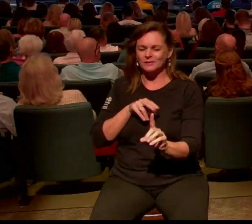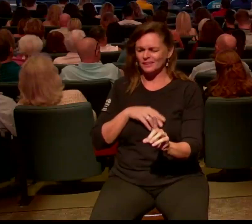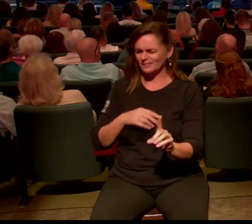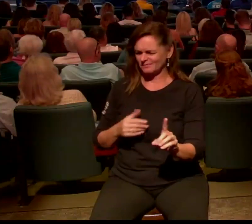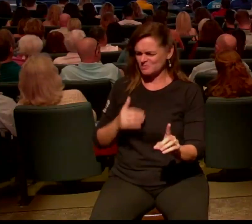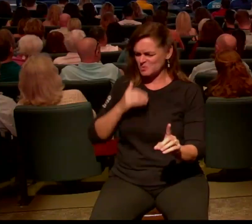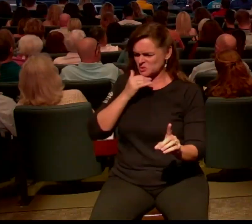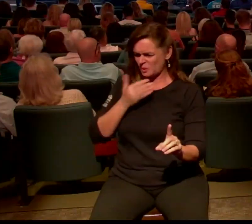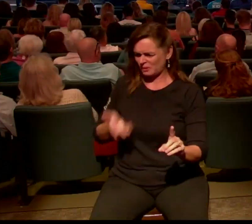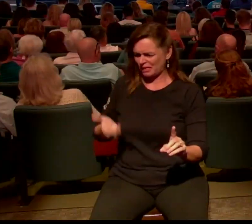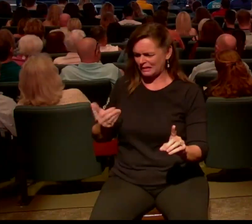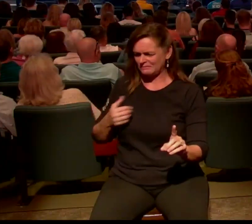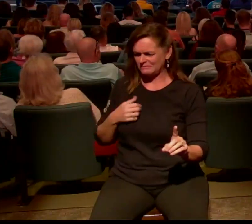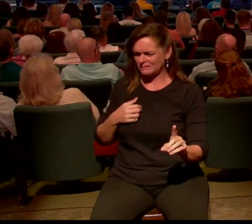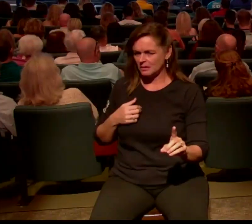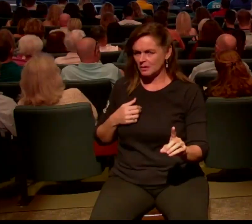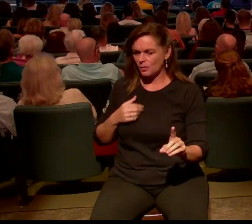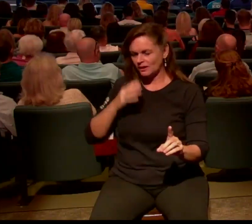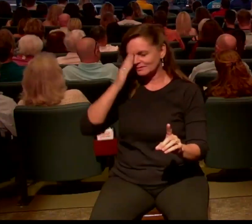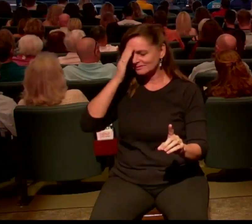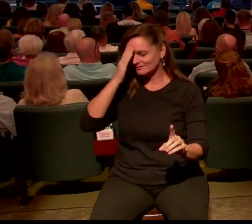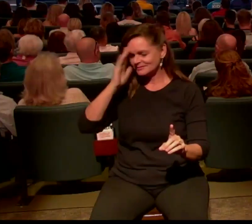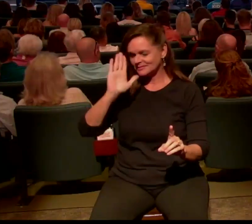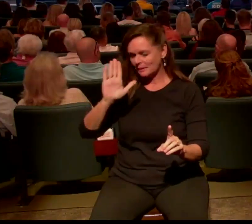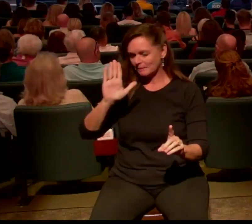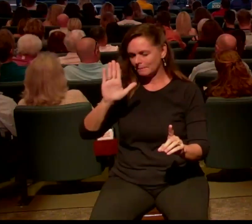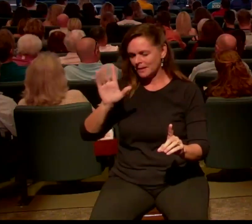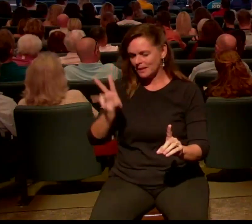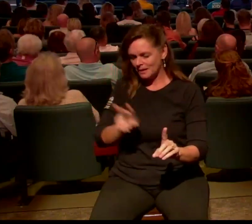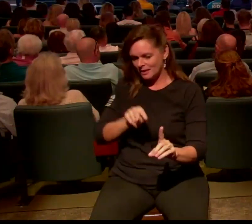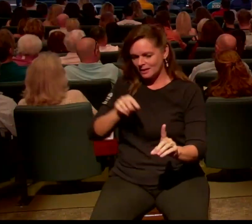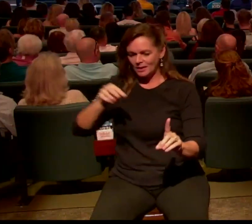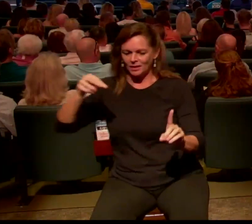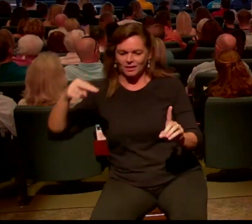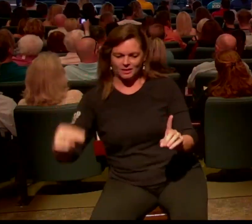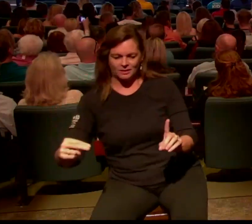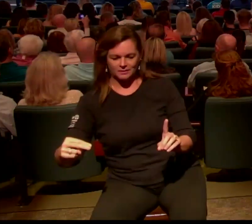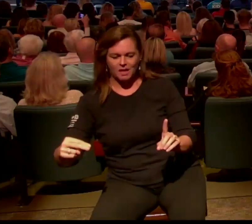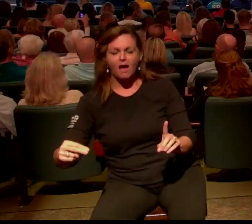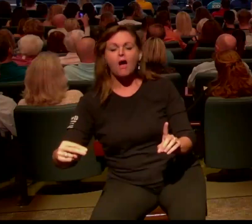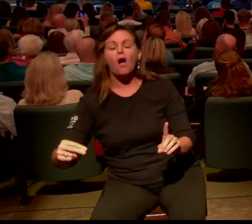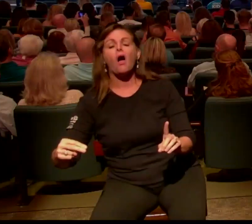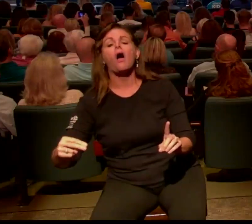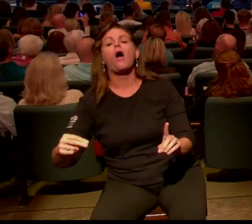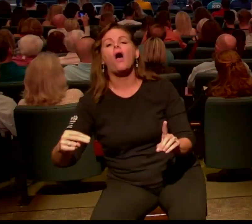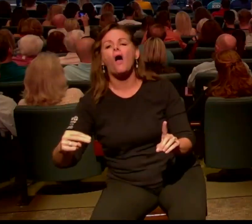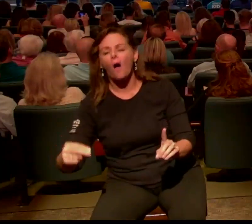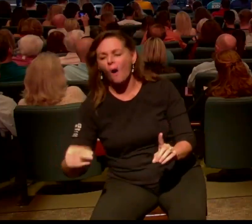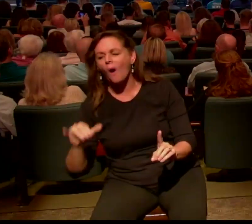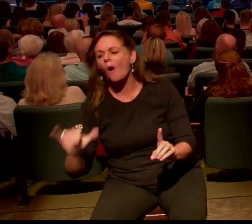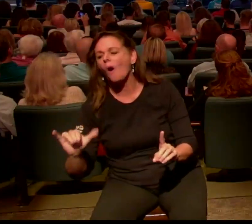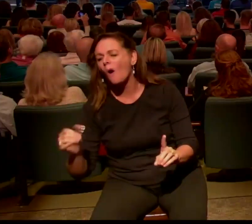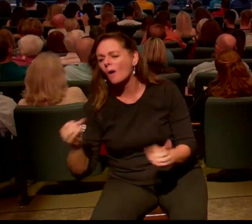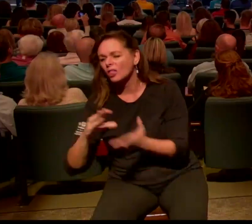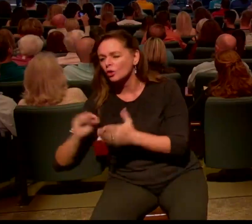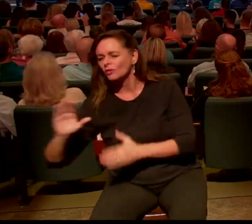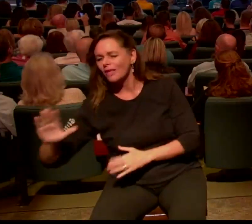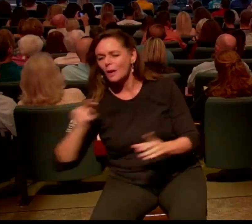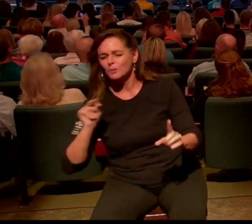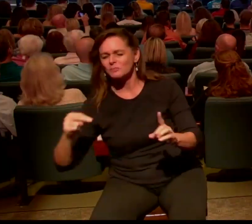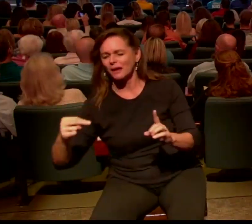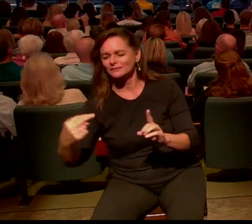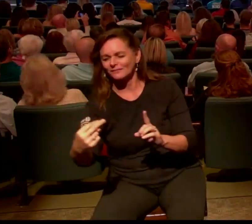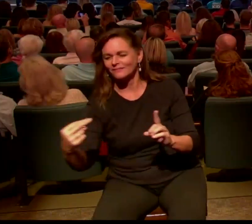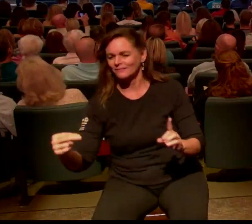definition of maturity is basically seeing things from somebody else's perspective. Number four, I will create an environment of encouragement. I